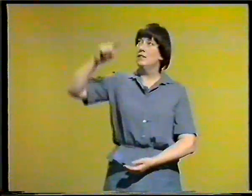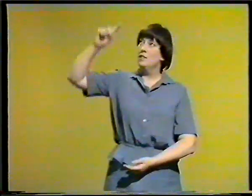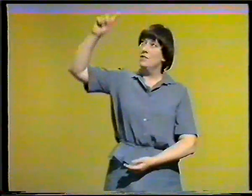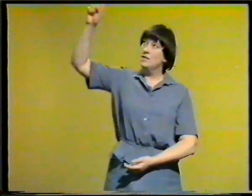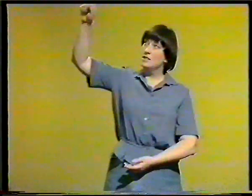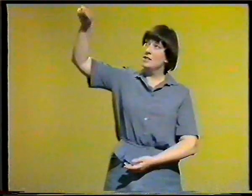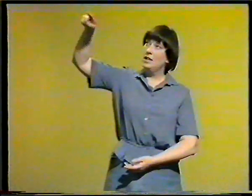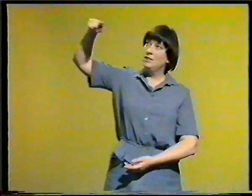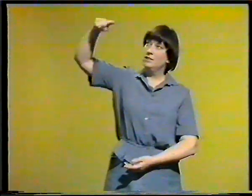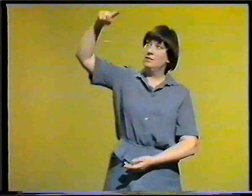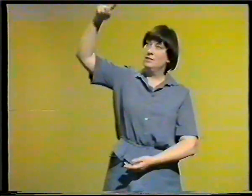The sun,